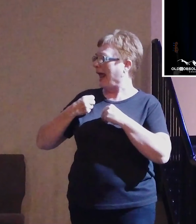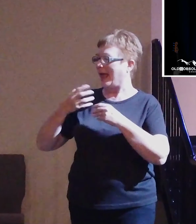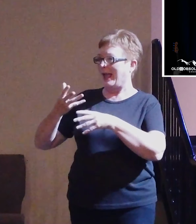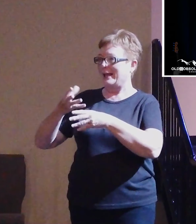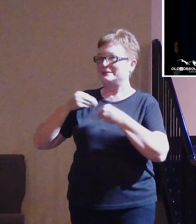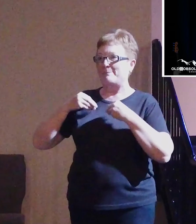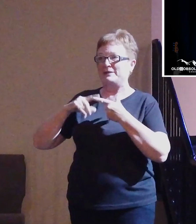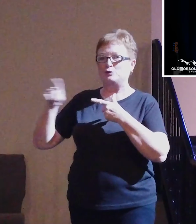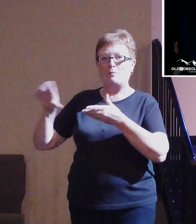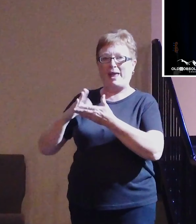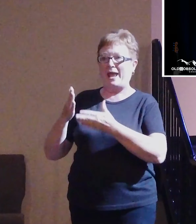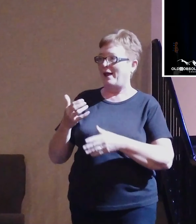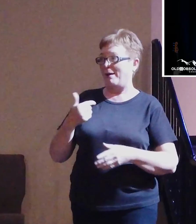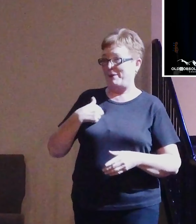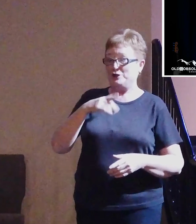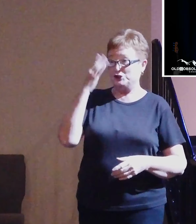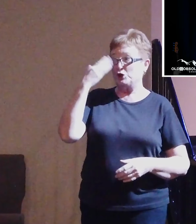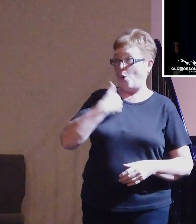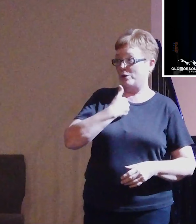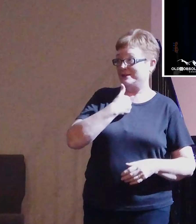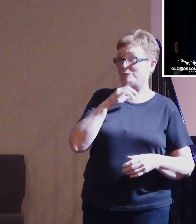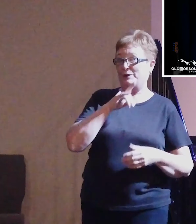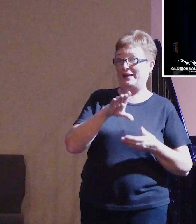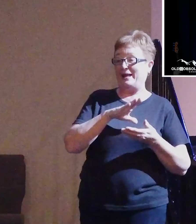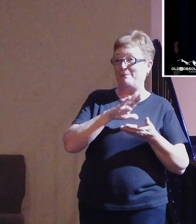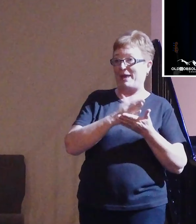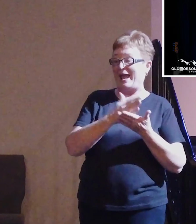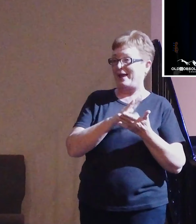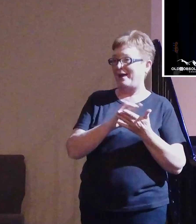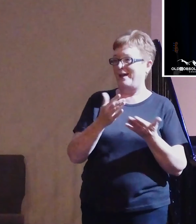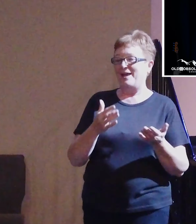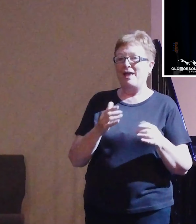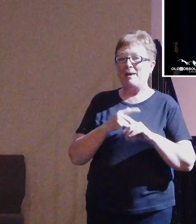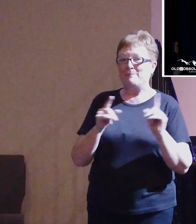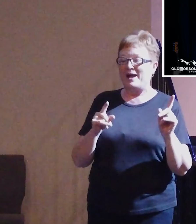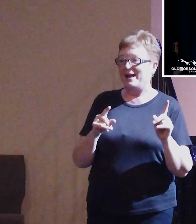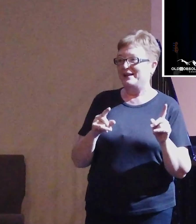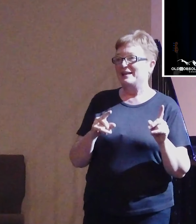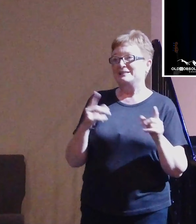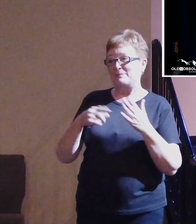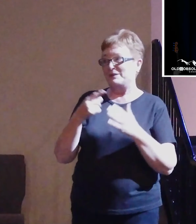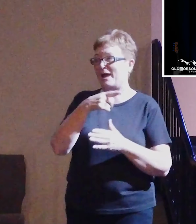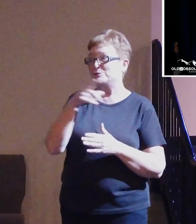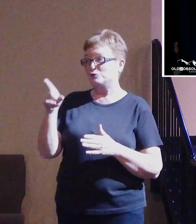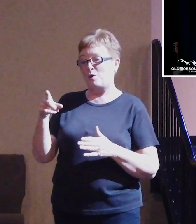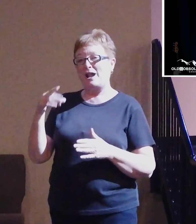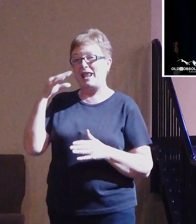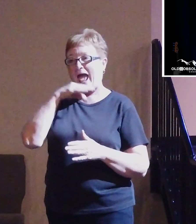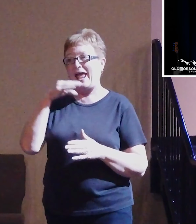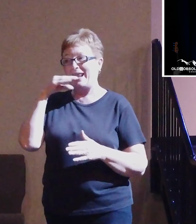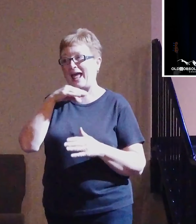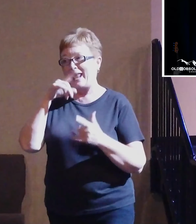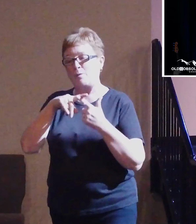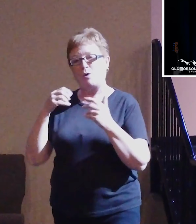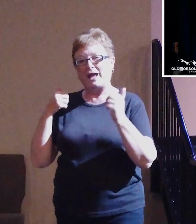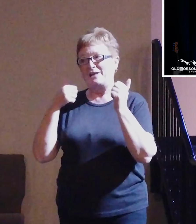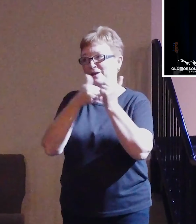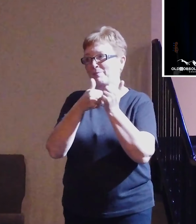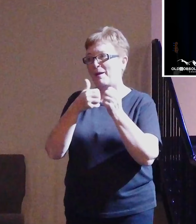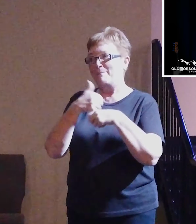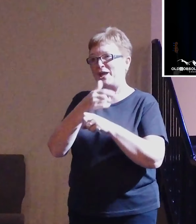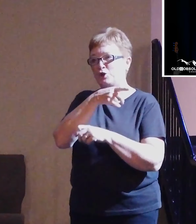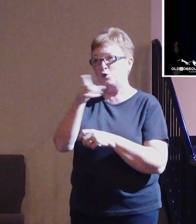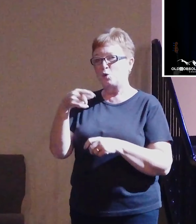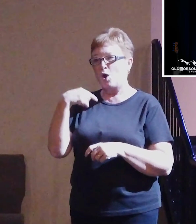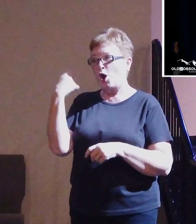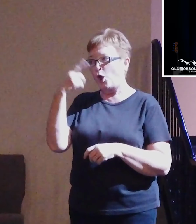Well, you might get away with a lie a few times but eventually it'll catch up to you and make you look like an absolute fool. Just keep that in